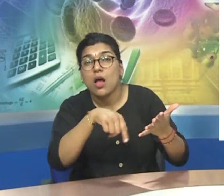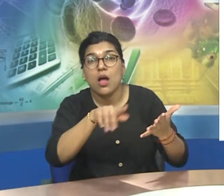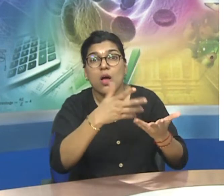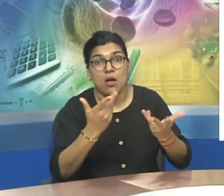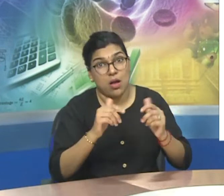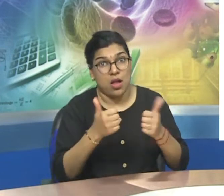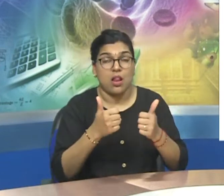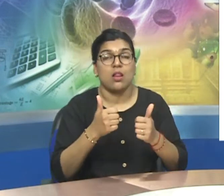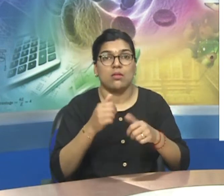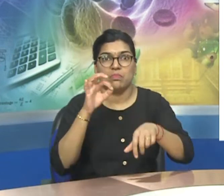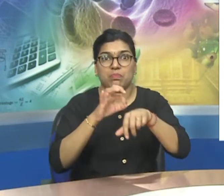mosquitoes,